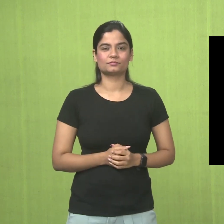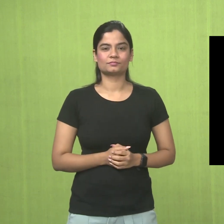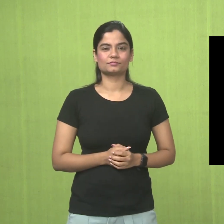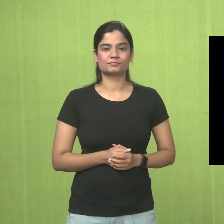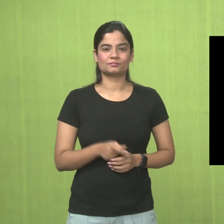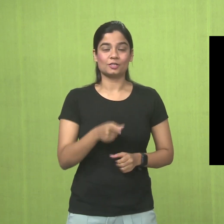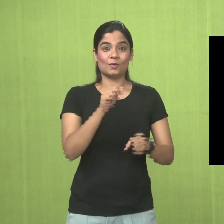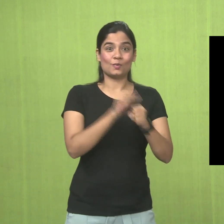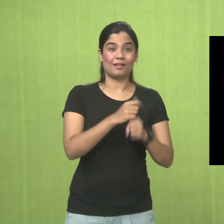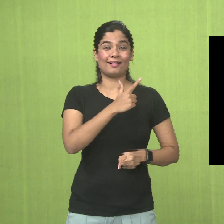is right and what is wrong.